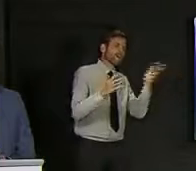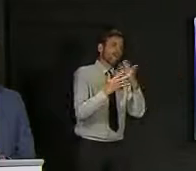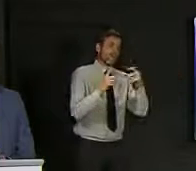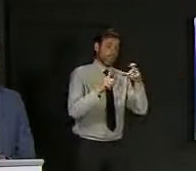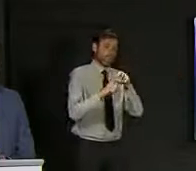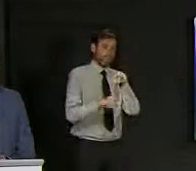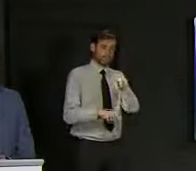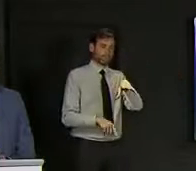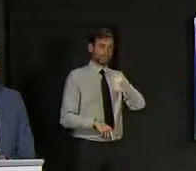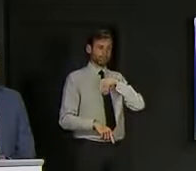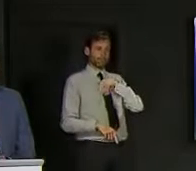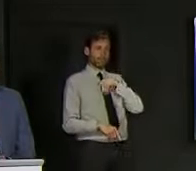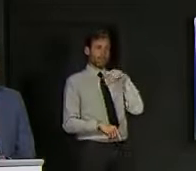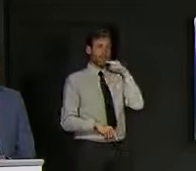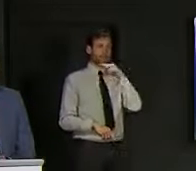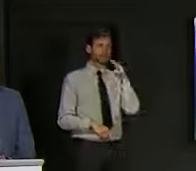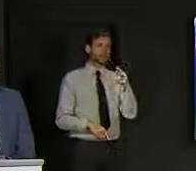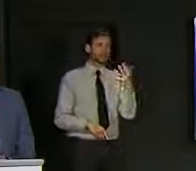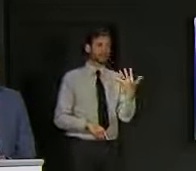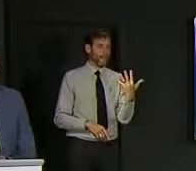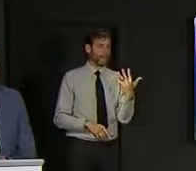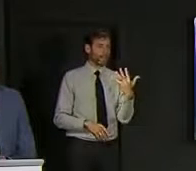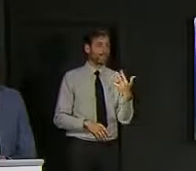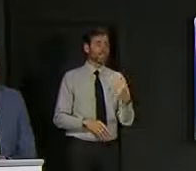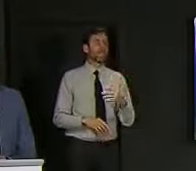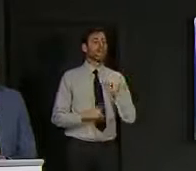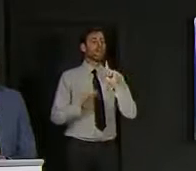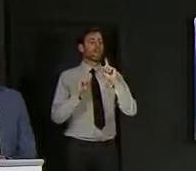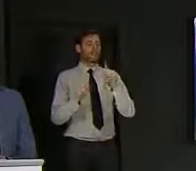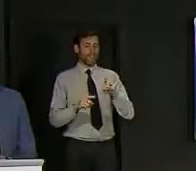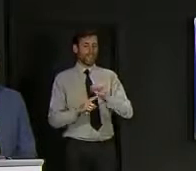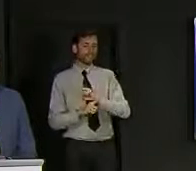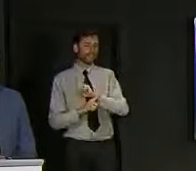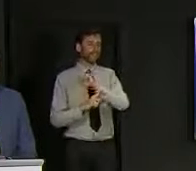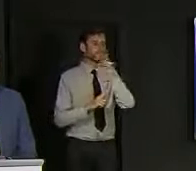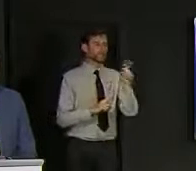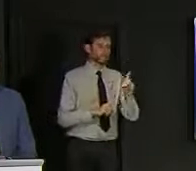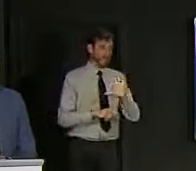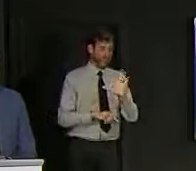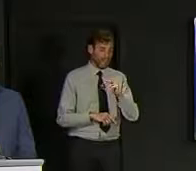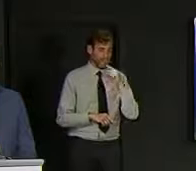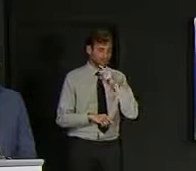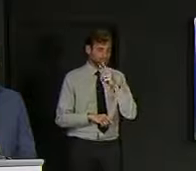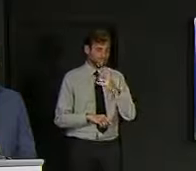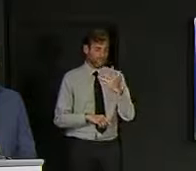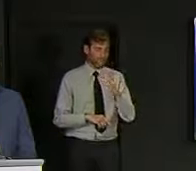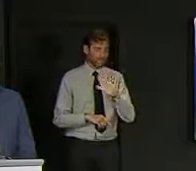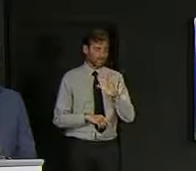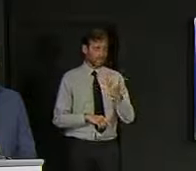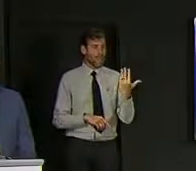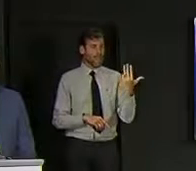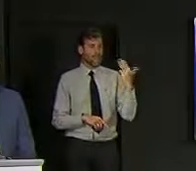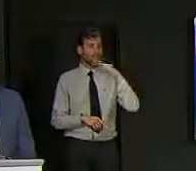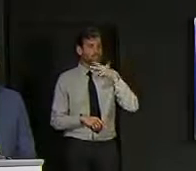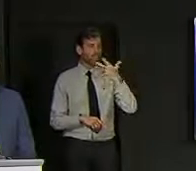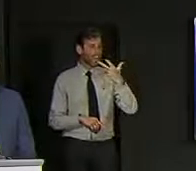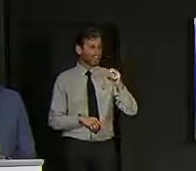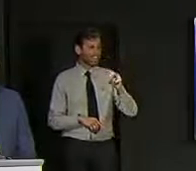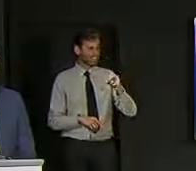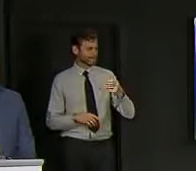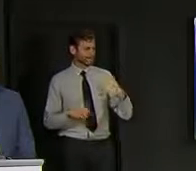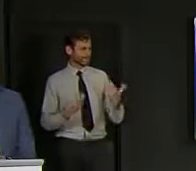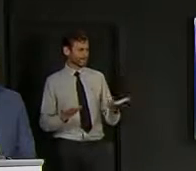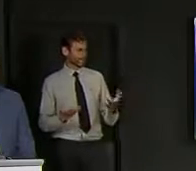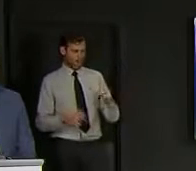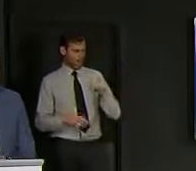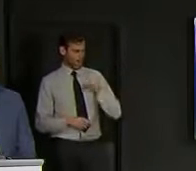hospitals. 24 hours later, it's revealed that that number was more than 900. Can you clarify where